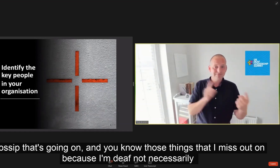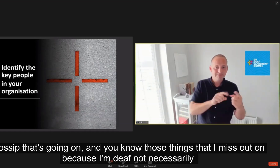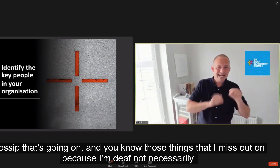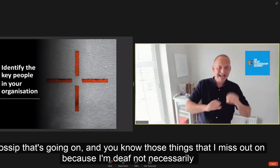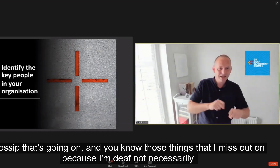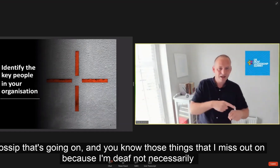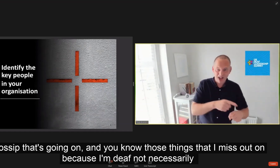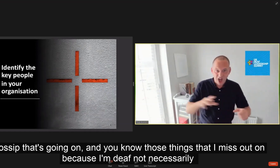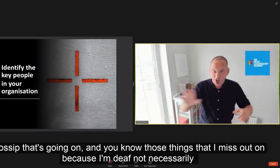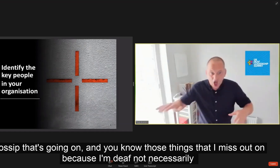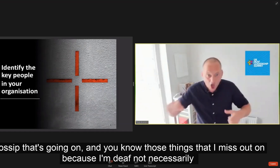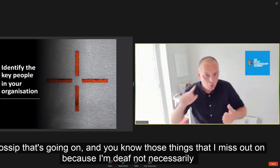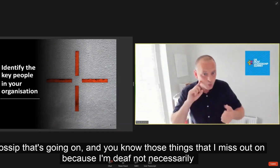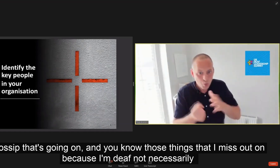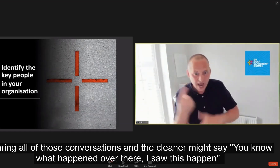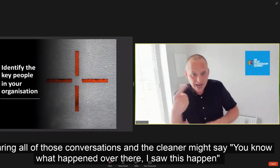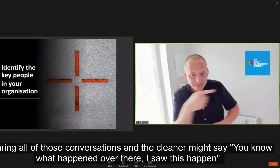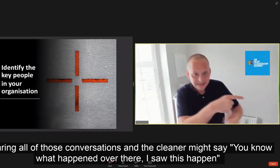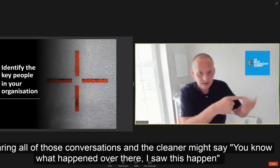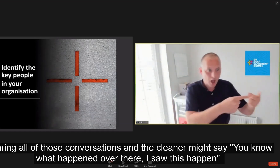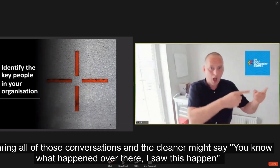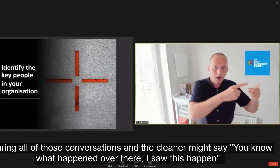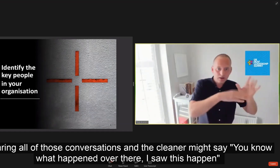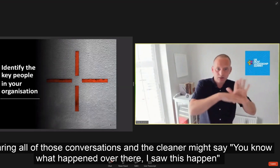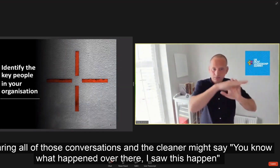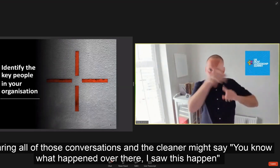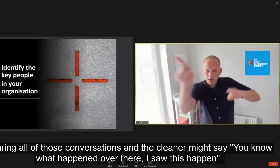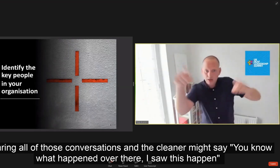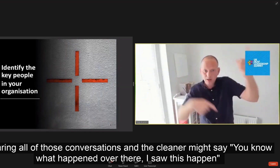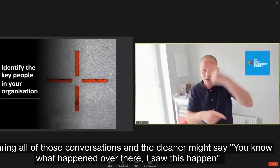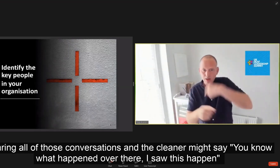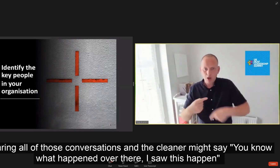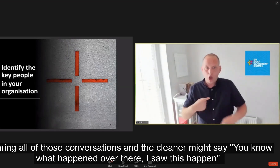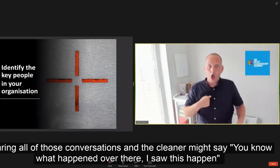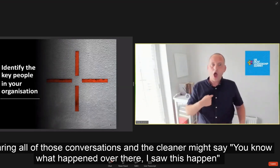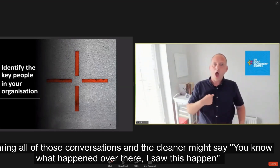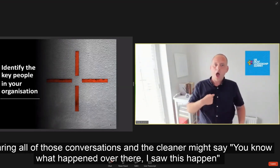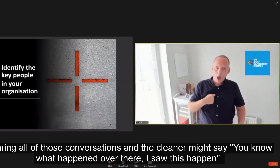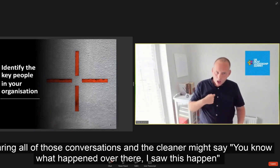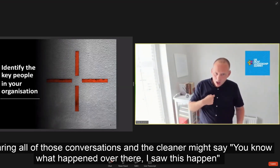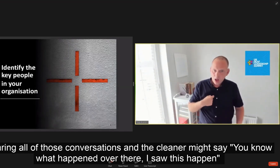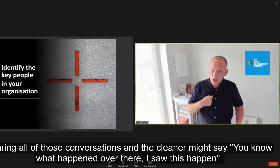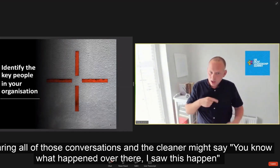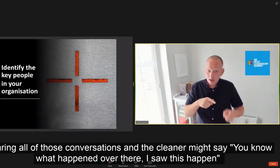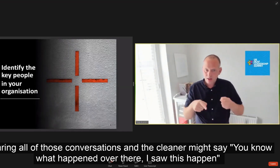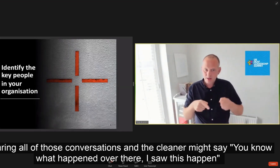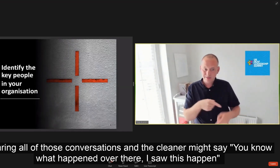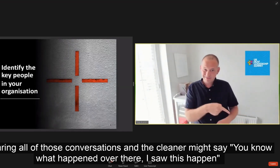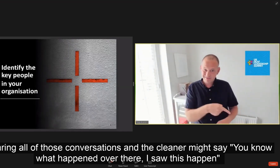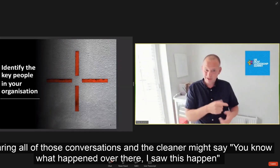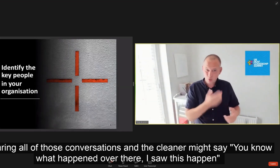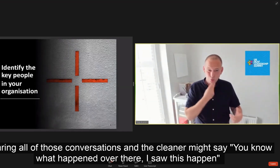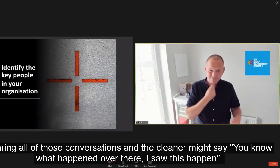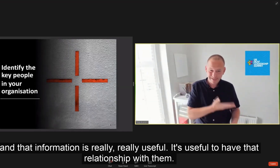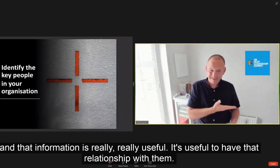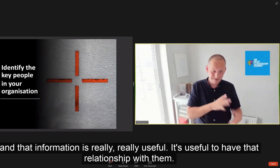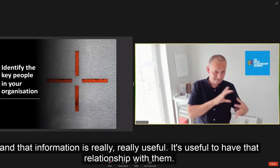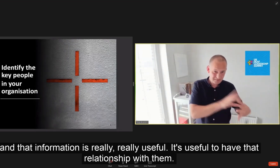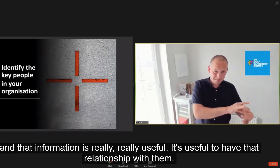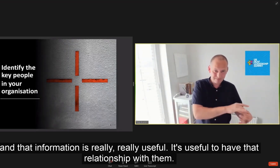I'm deaf and I'm not necessarily hearing all of those conversations. And the cleaner might say, oh, do you know that this happened over there, or I saw this happen? And that information is really,